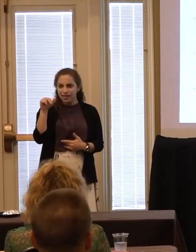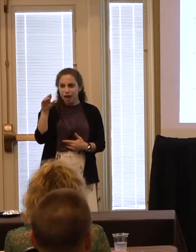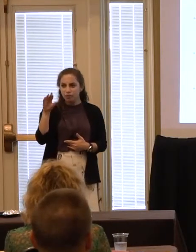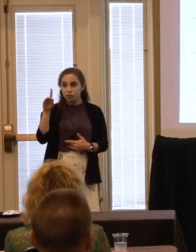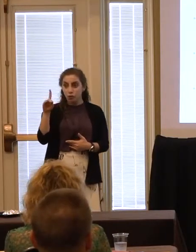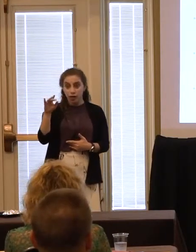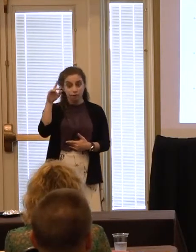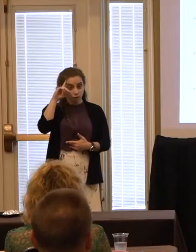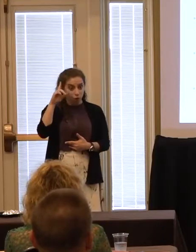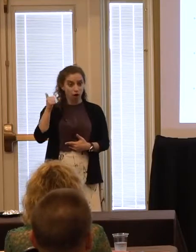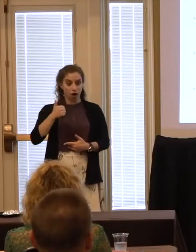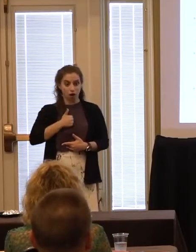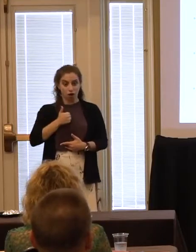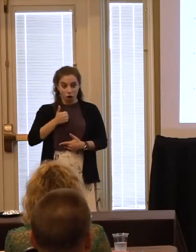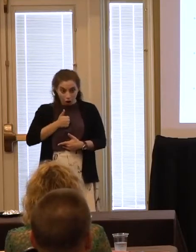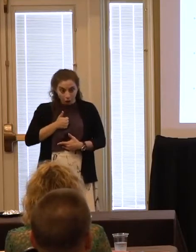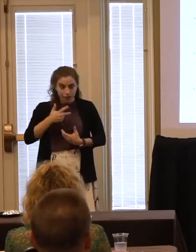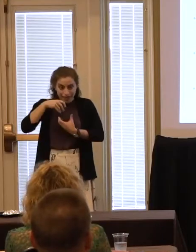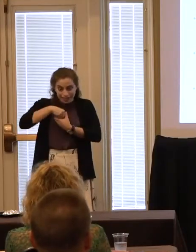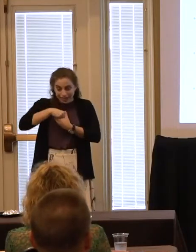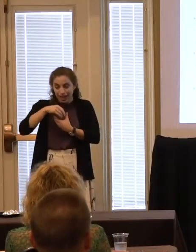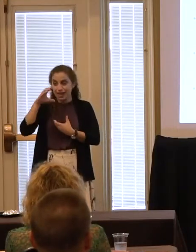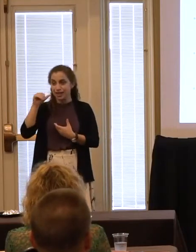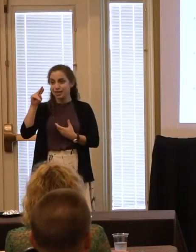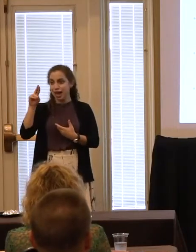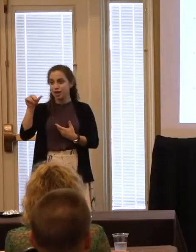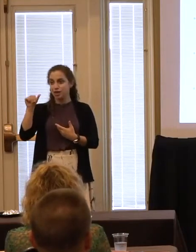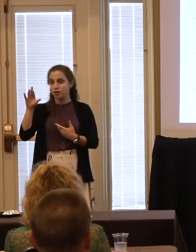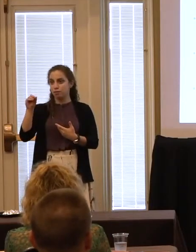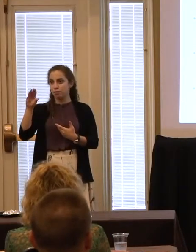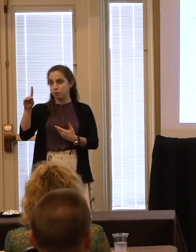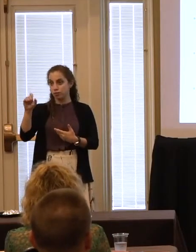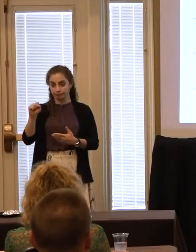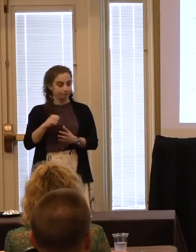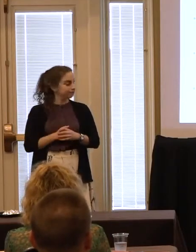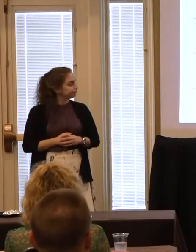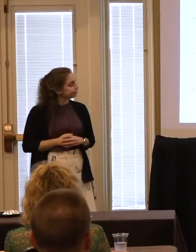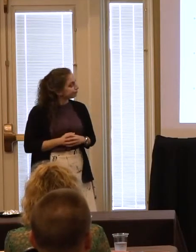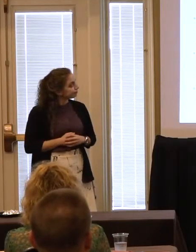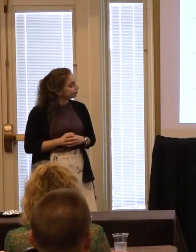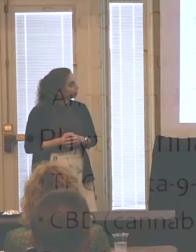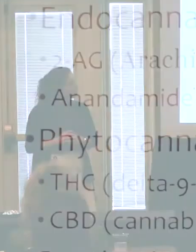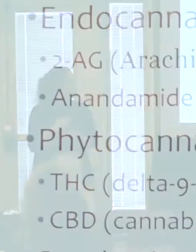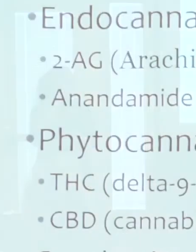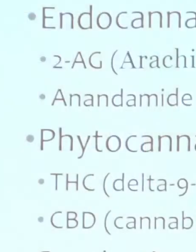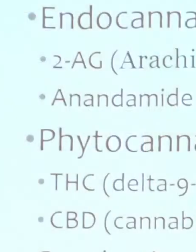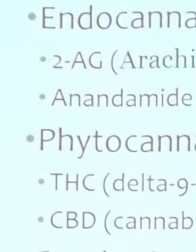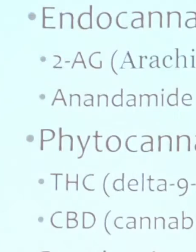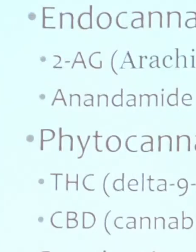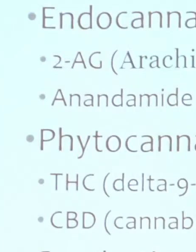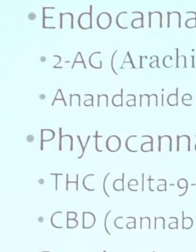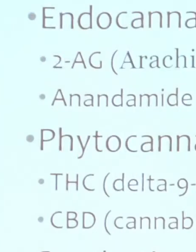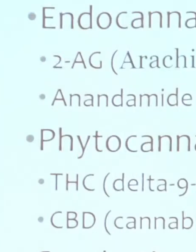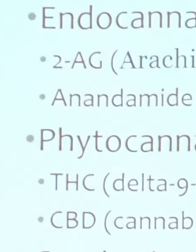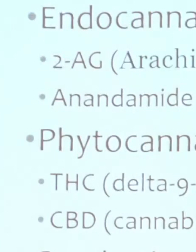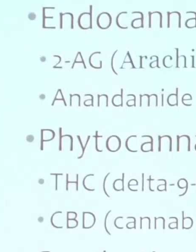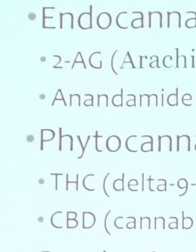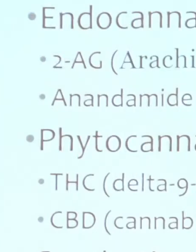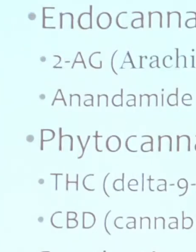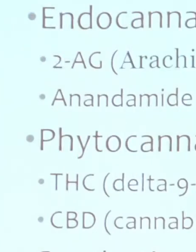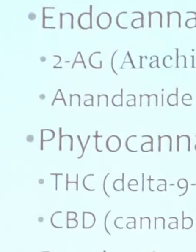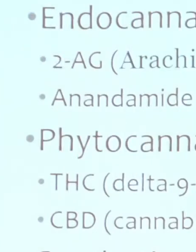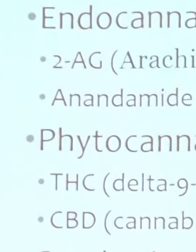receptors? For our own endogenous cannabinoids, our endocannabinoids. 2-AG and anandamide, our